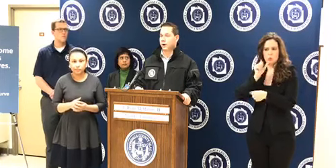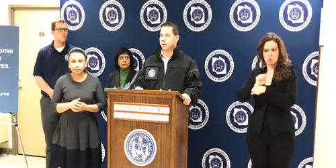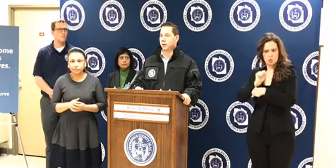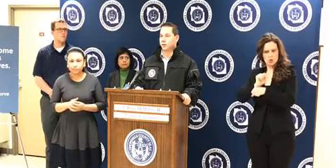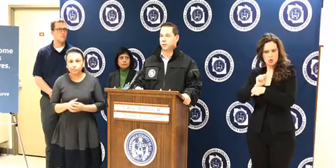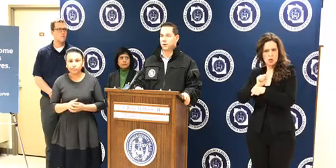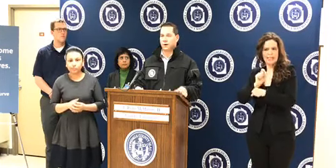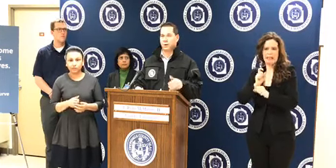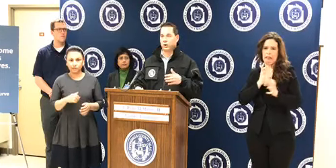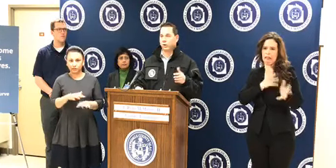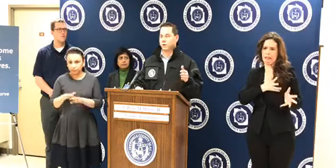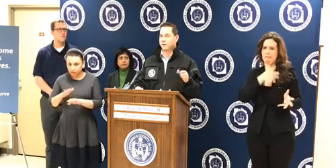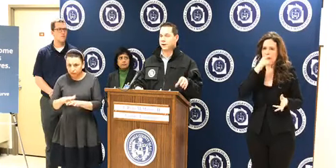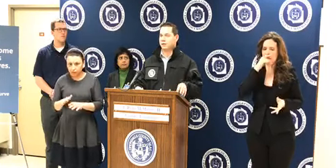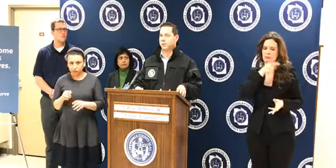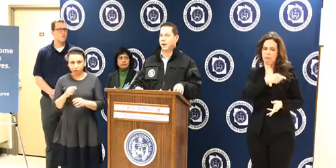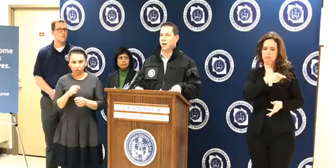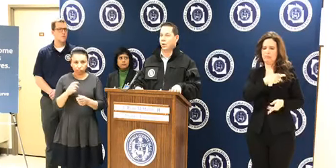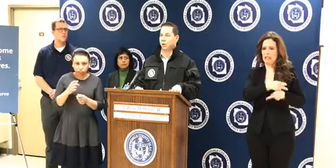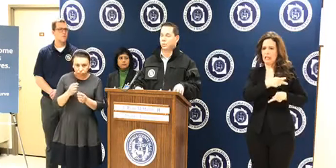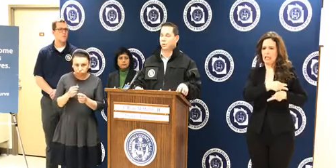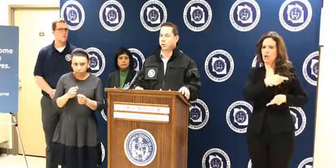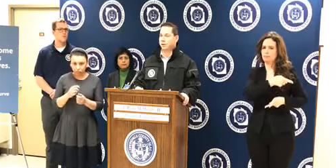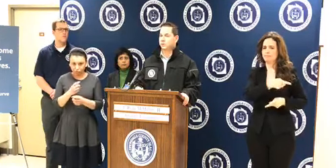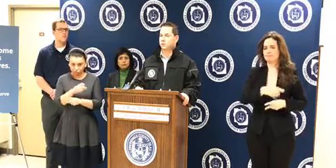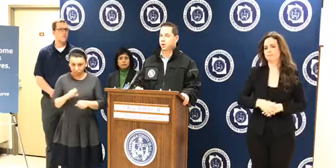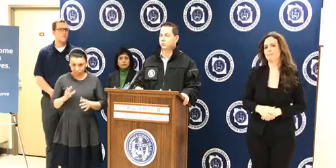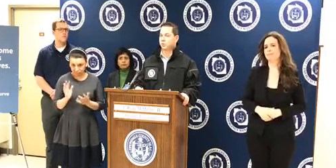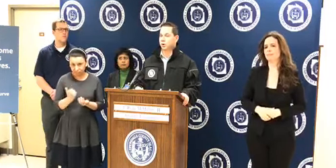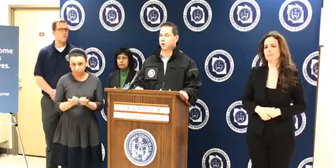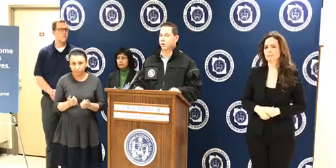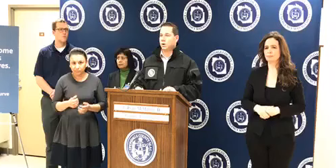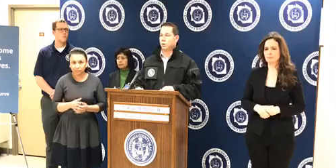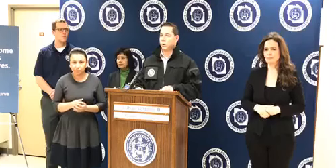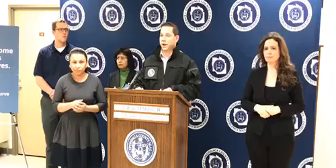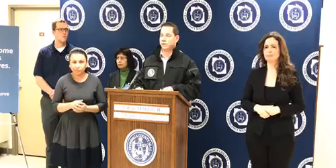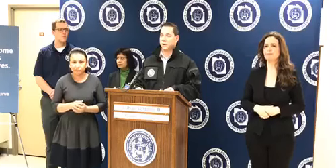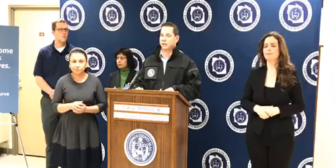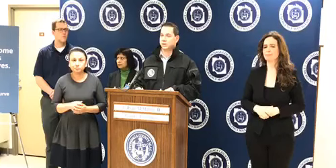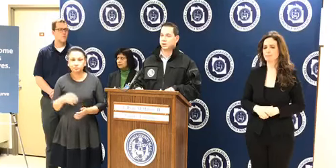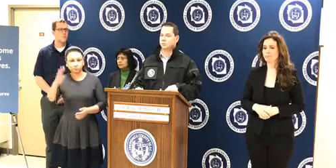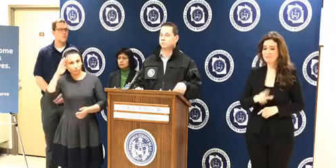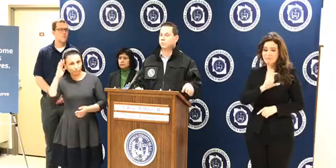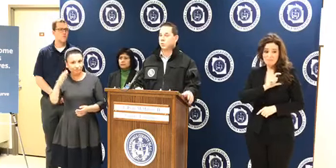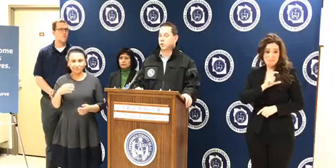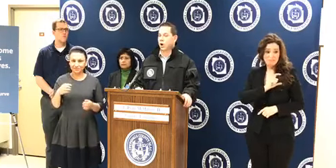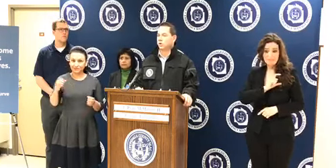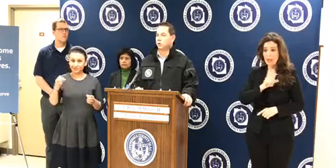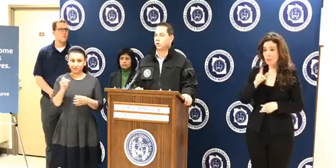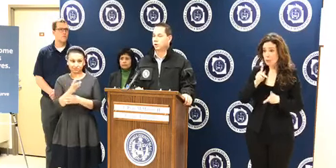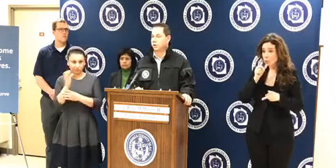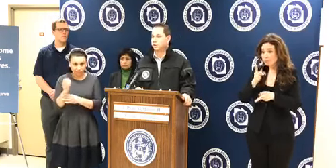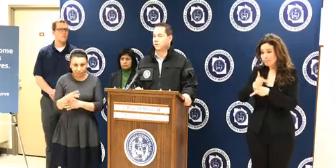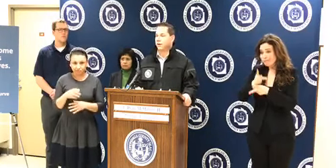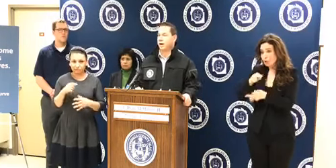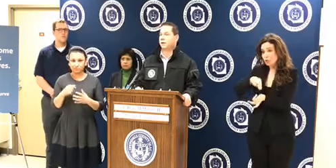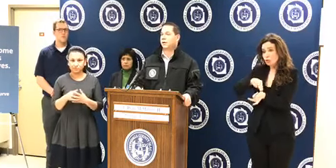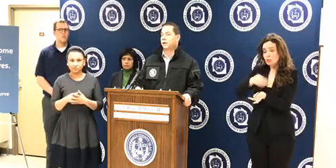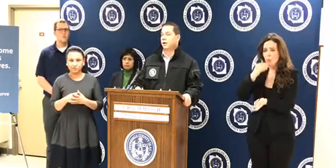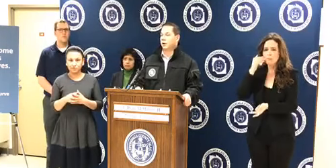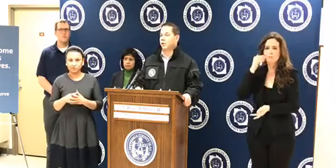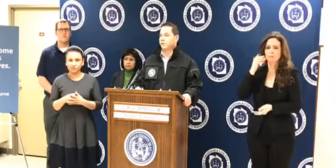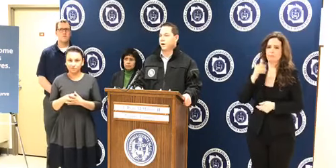home workers, and everybody at work. We really need you to come to work. We have slots here. We're also looking in the